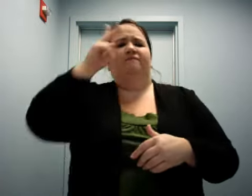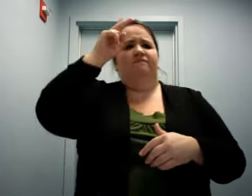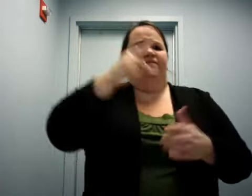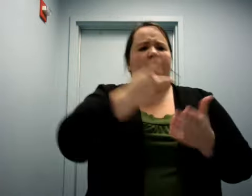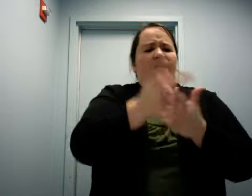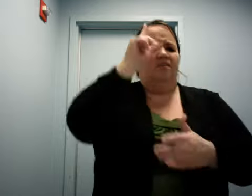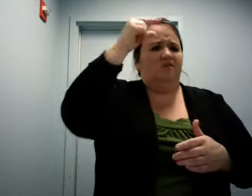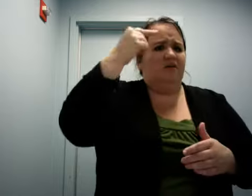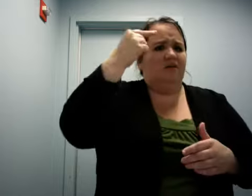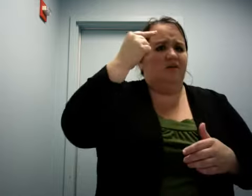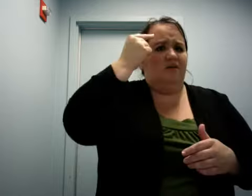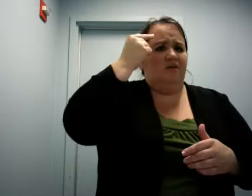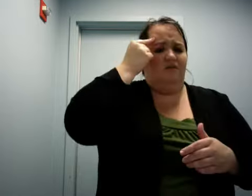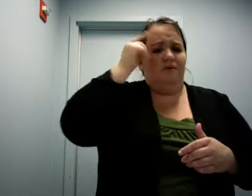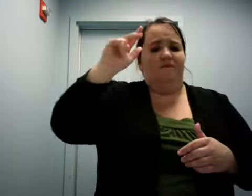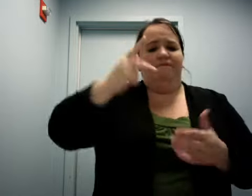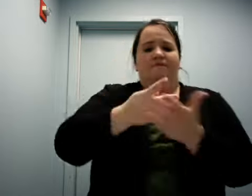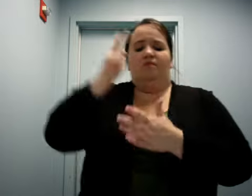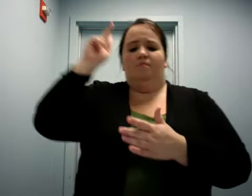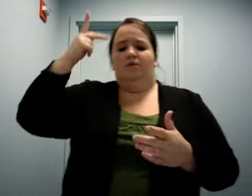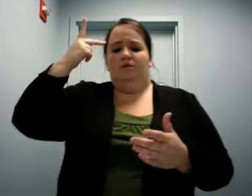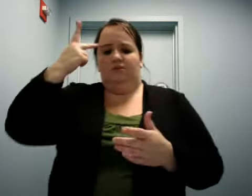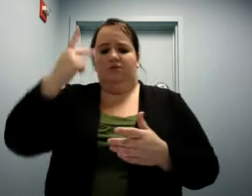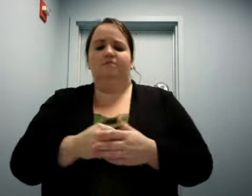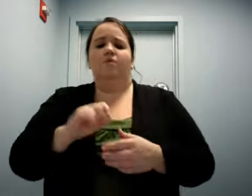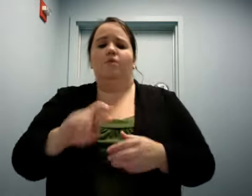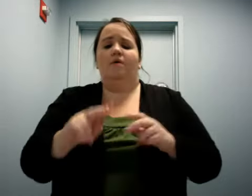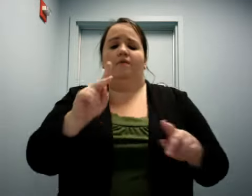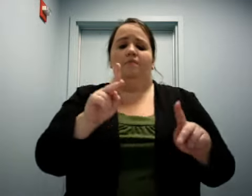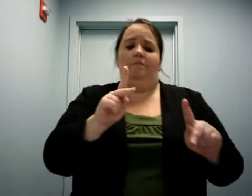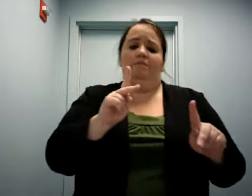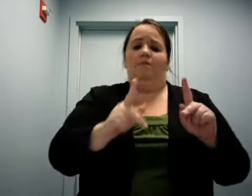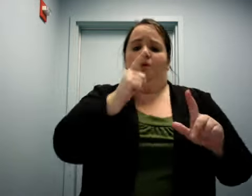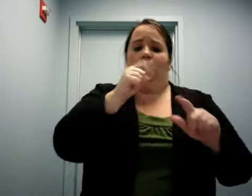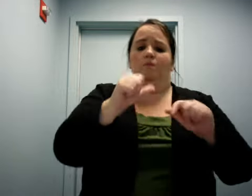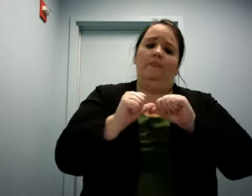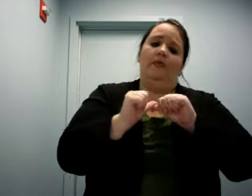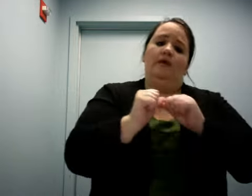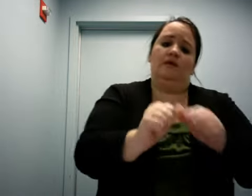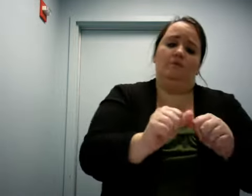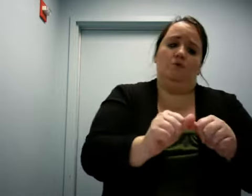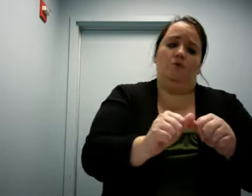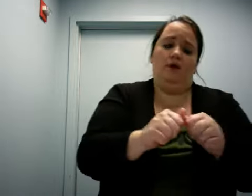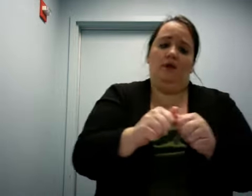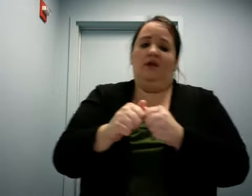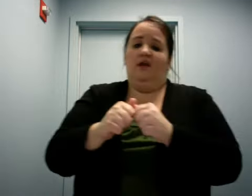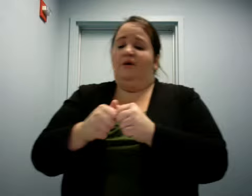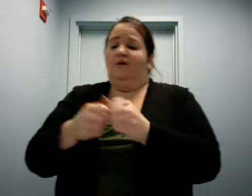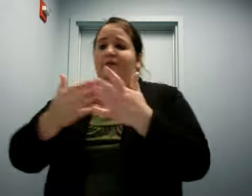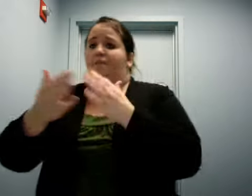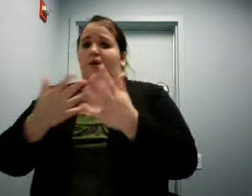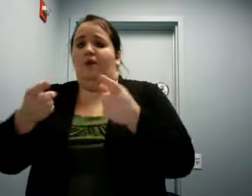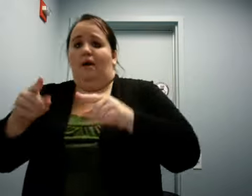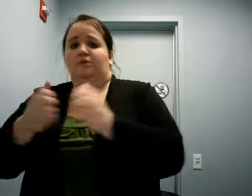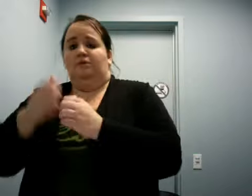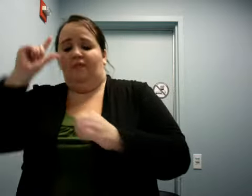also by the incredible resilience of people who thrive despite the government rather than because of it. I